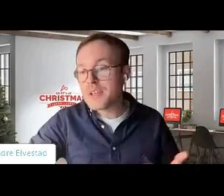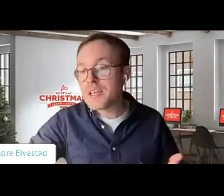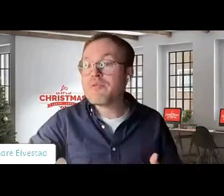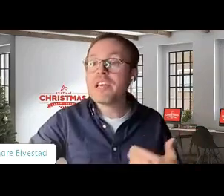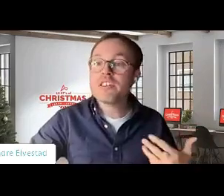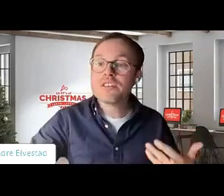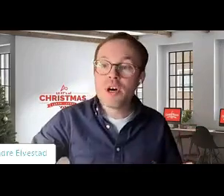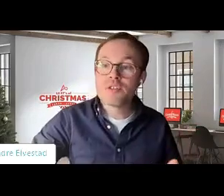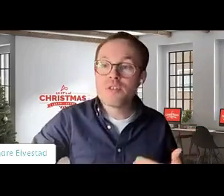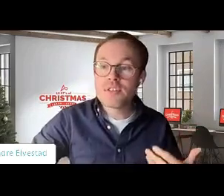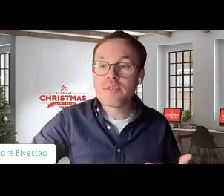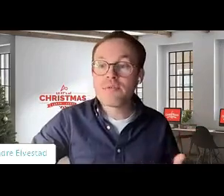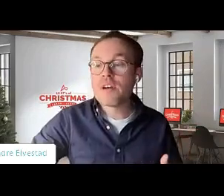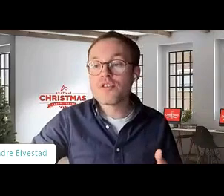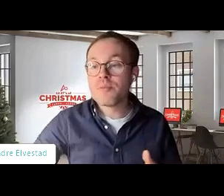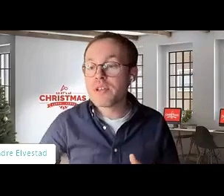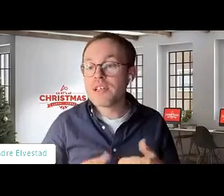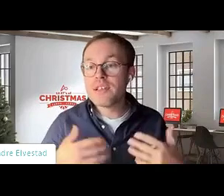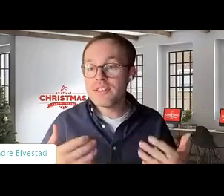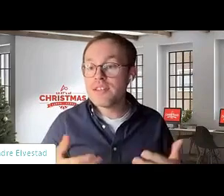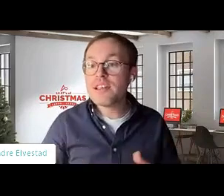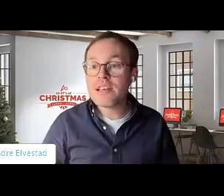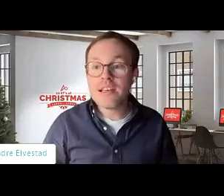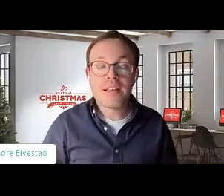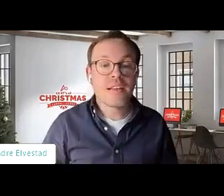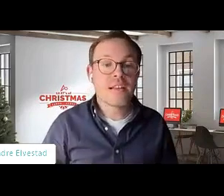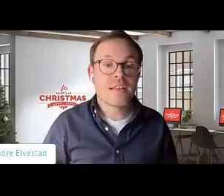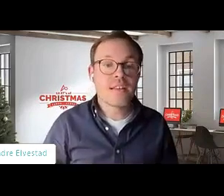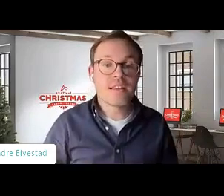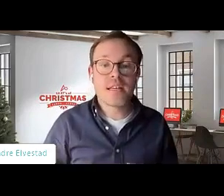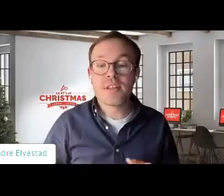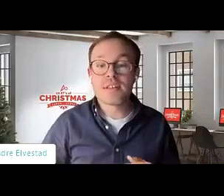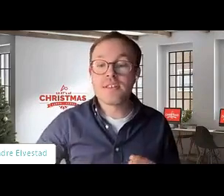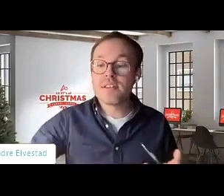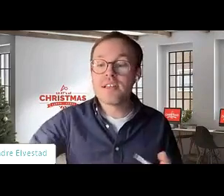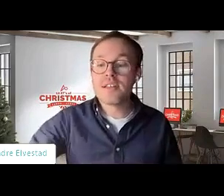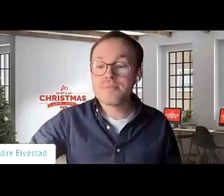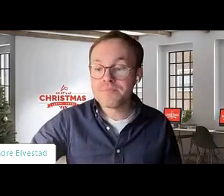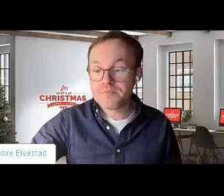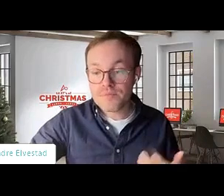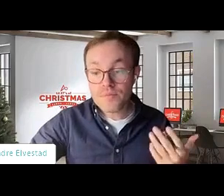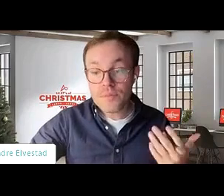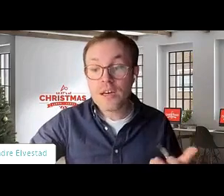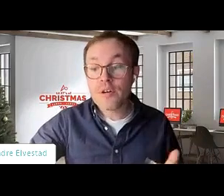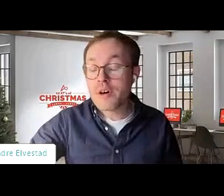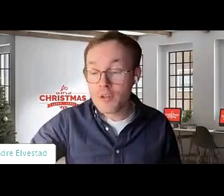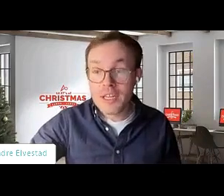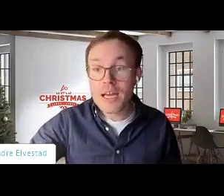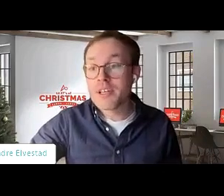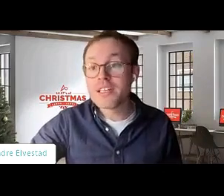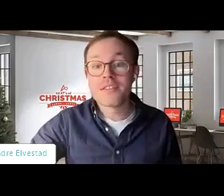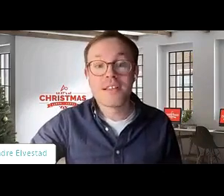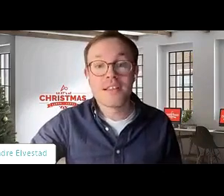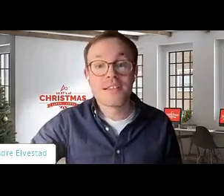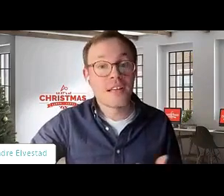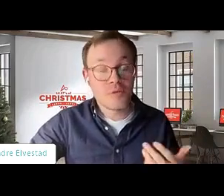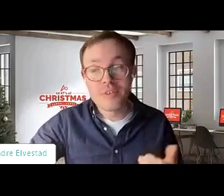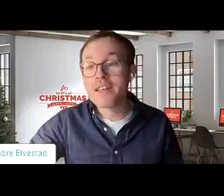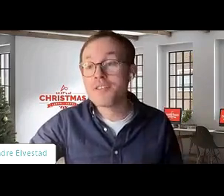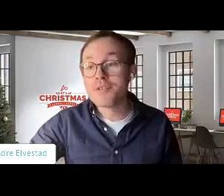gamification modules that we are typically seeing in games like this. or in learning applications like this, I do think it is good that it